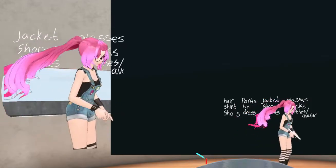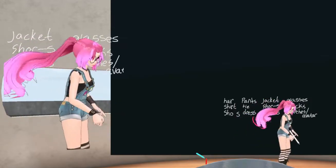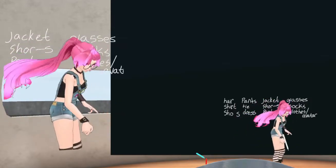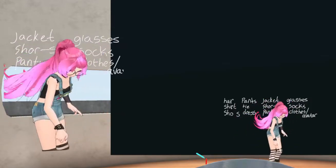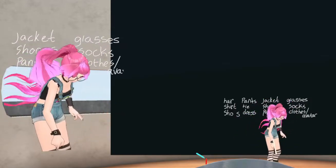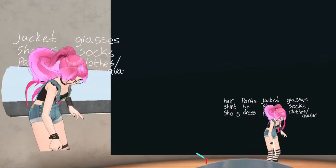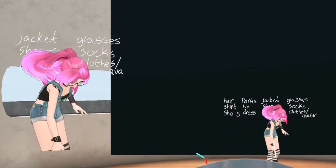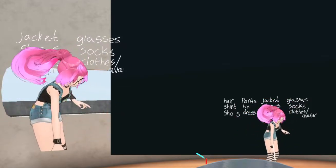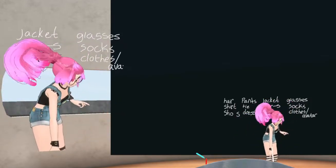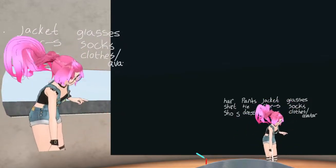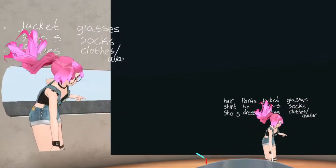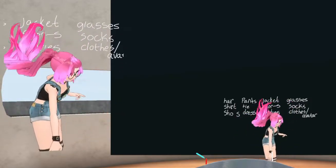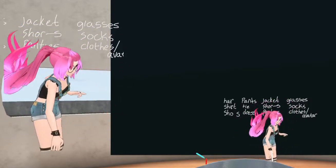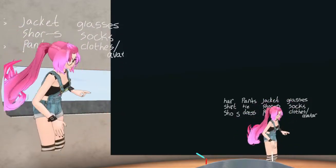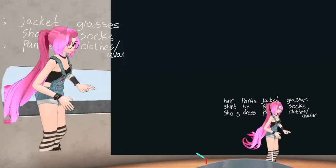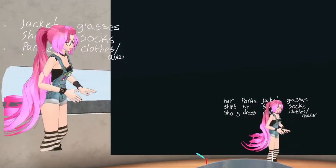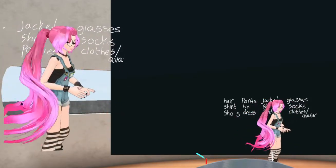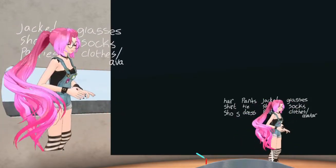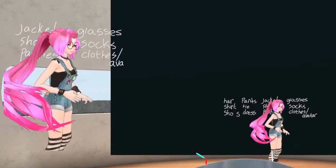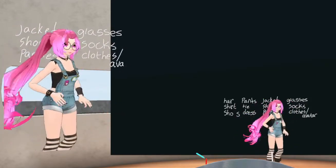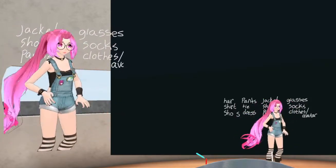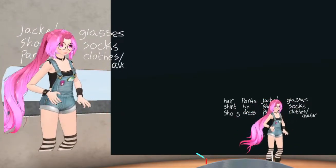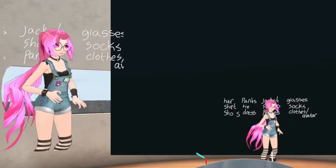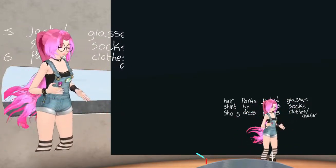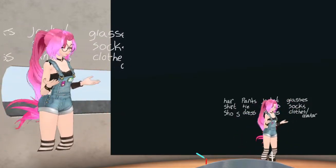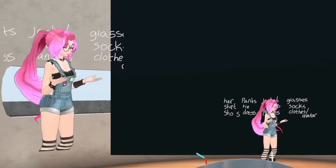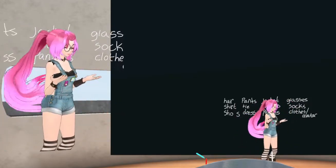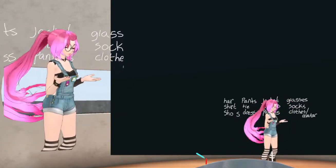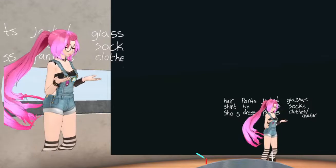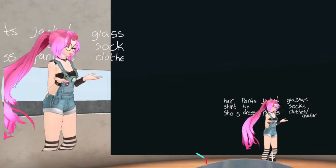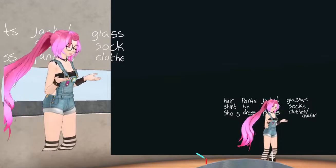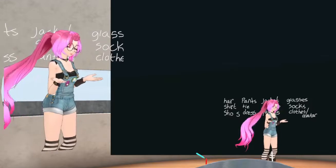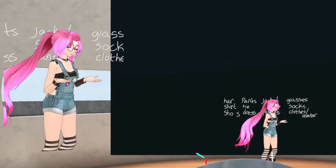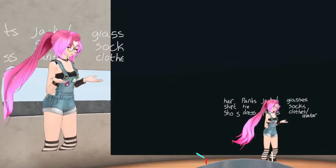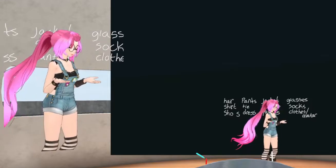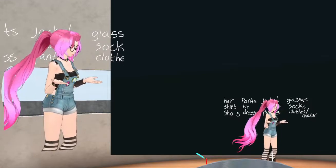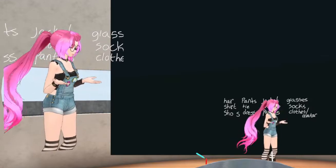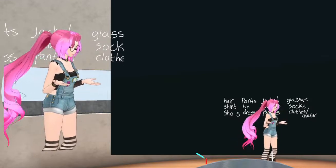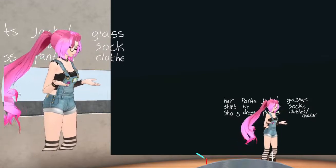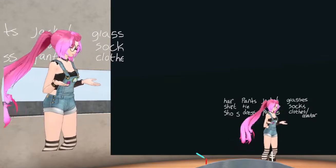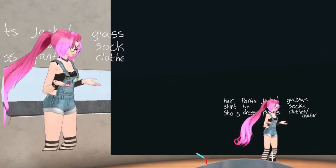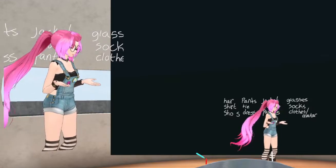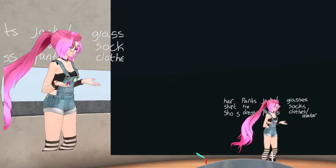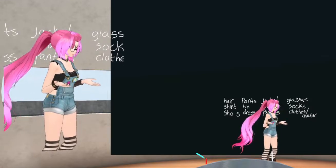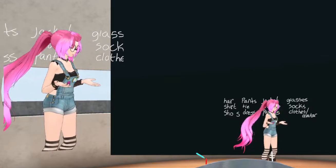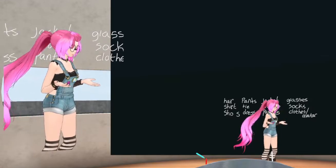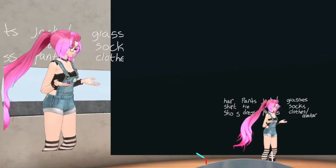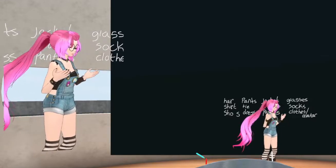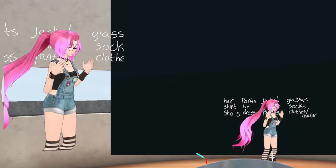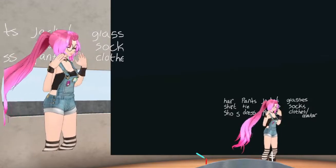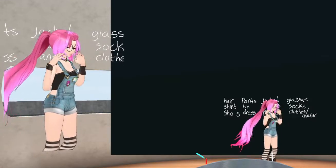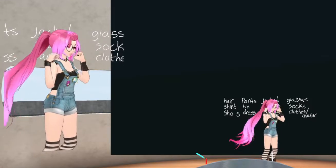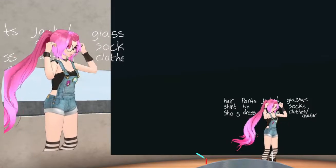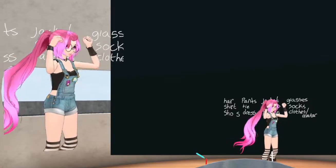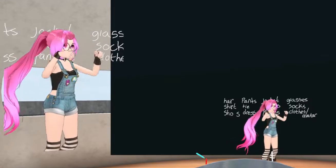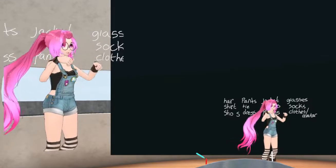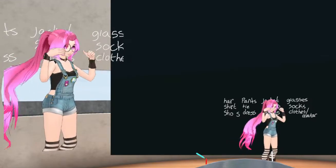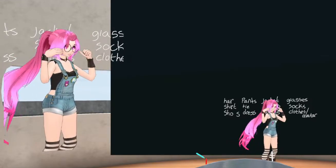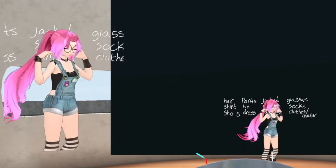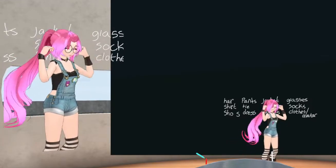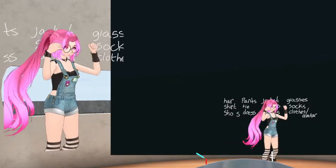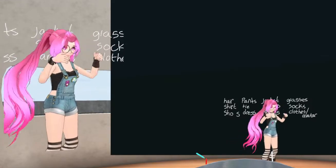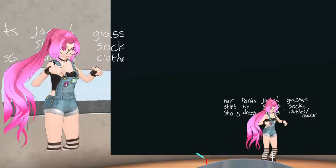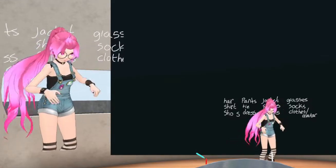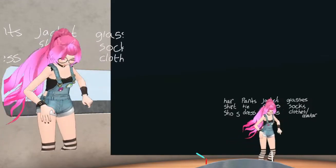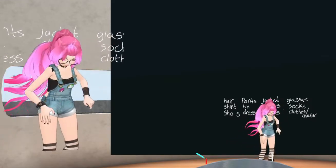what? Cowl? You mean like a C-O-W-L. hood? What is that? That's like Yeah, No, like, it's a type Like of hood. hood. It has a cowl. I can show Oh, you. okay. Yeah,